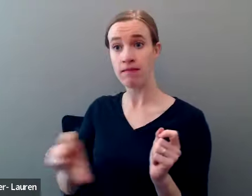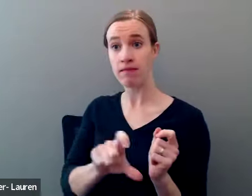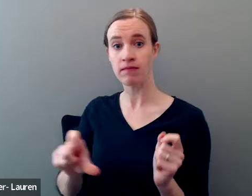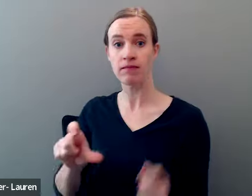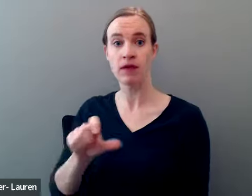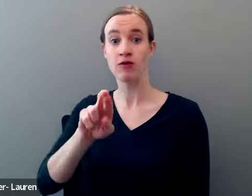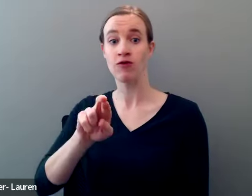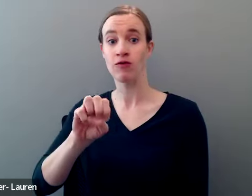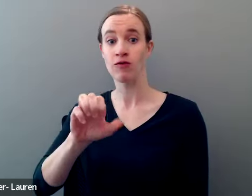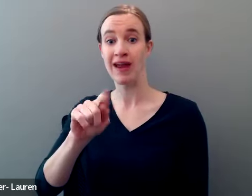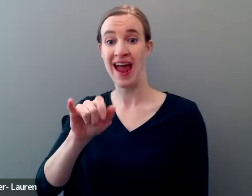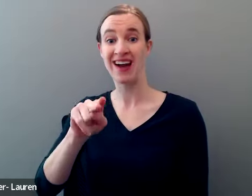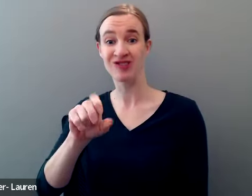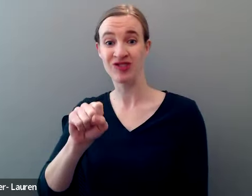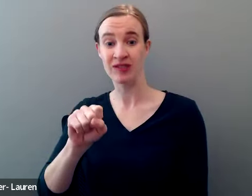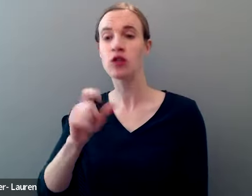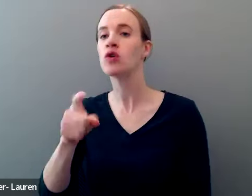there will also be